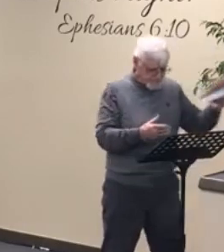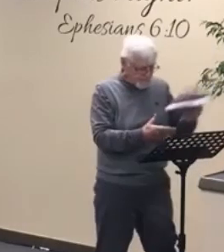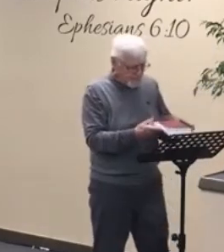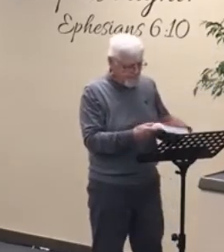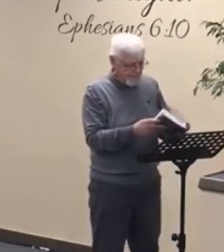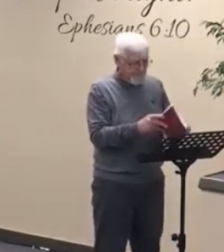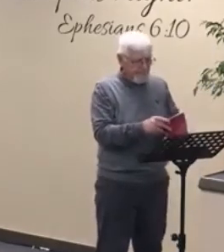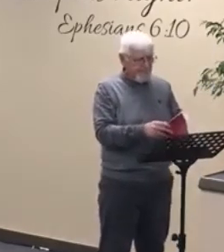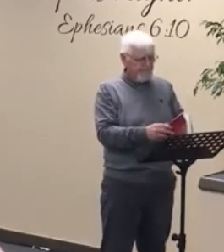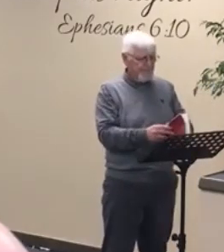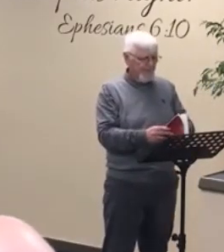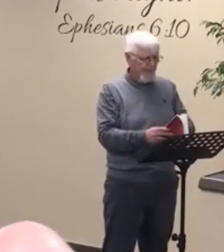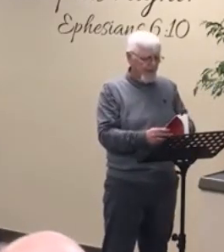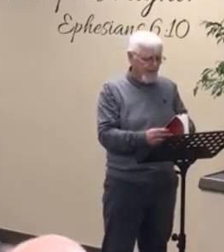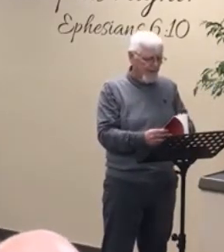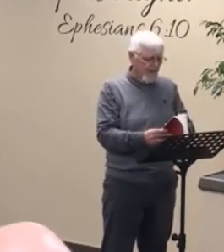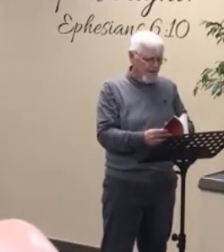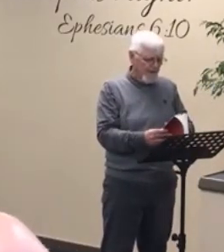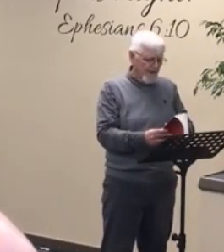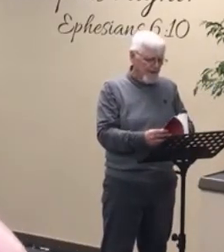Let's try 388.